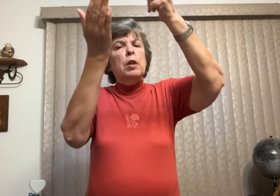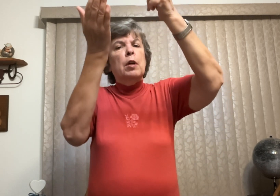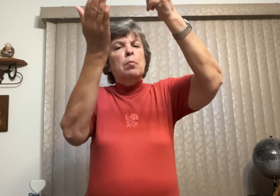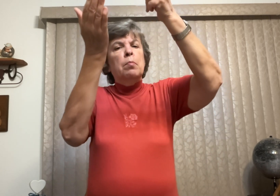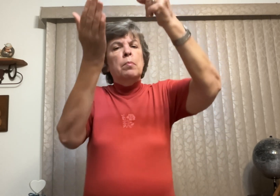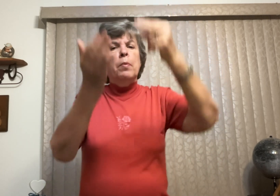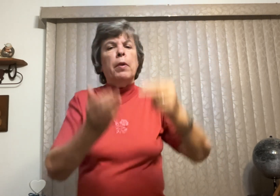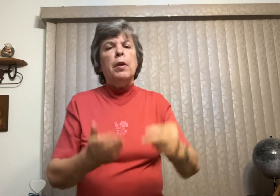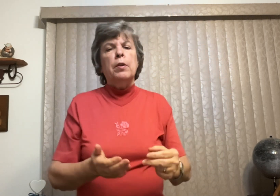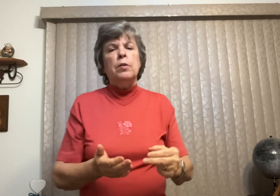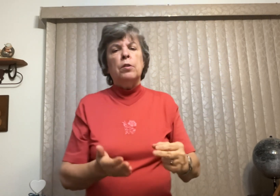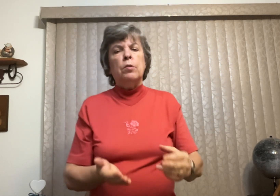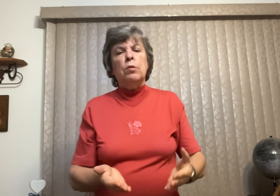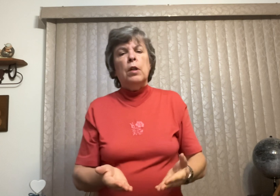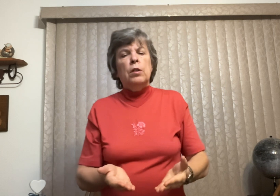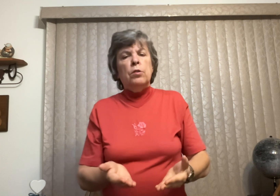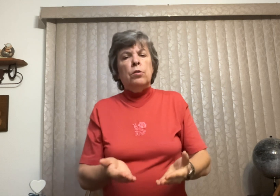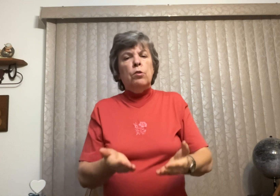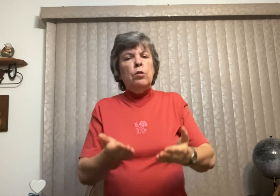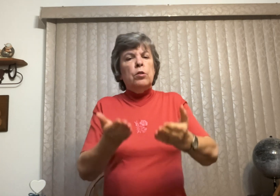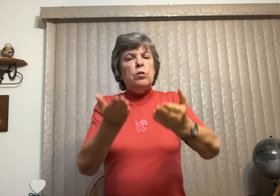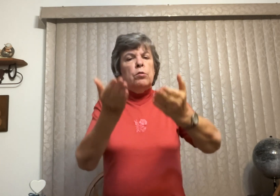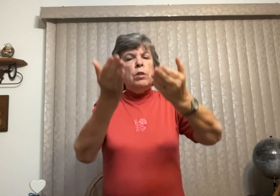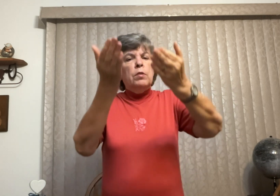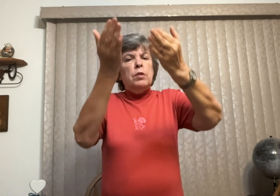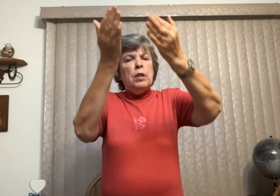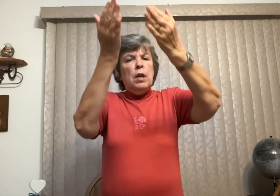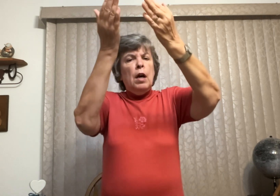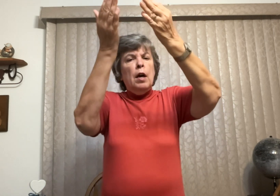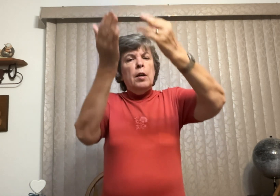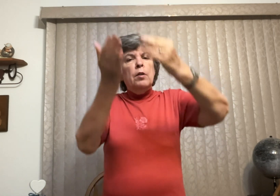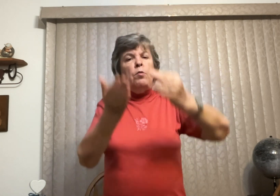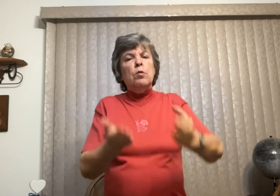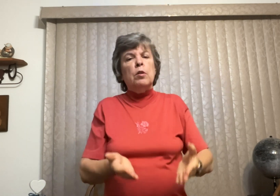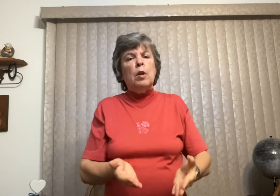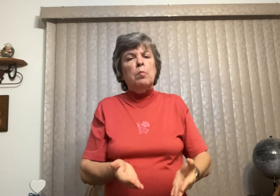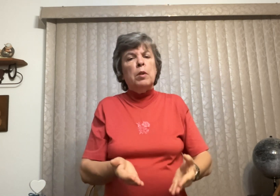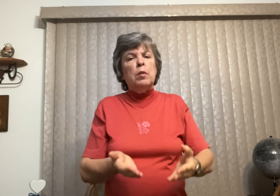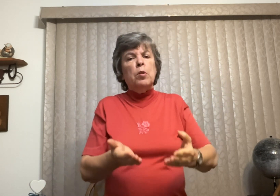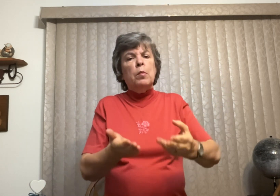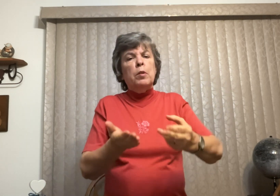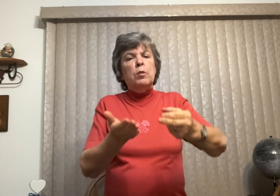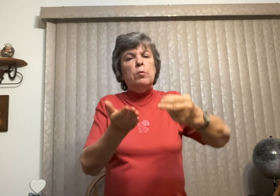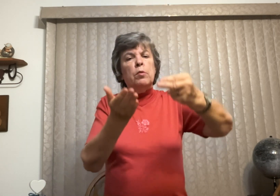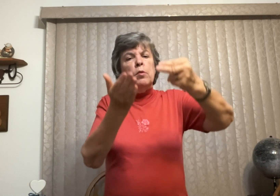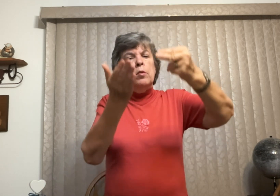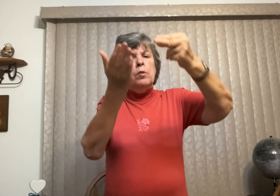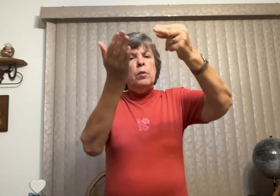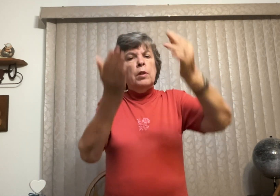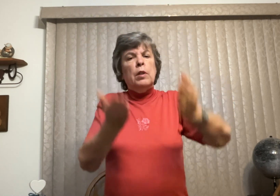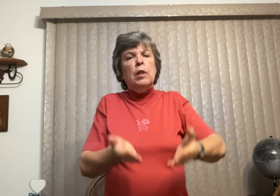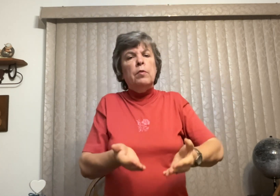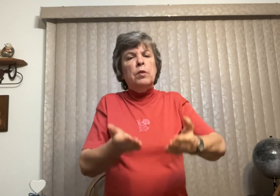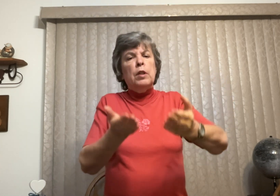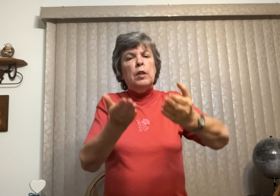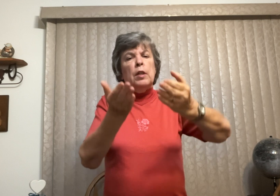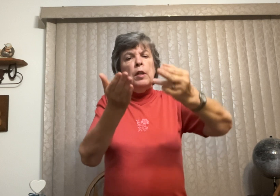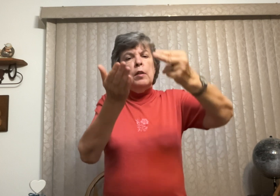up. So you could just do lifting high, or I'm going to probably do lifting and then do